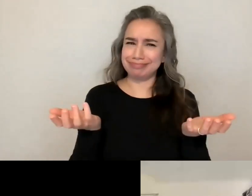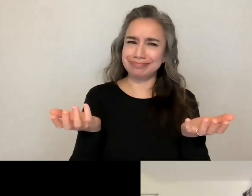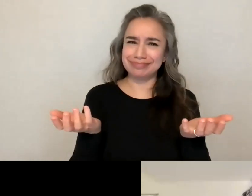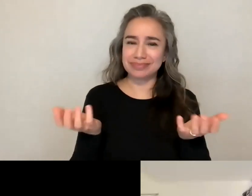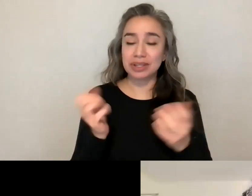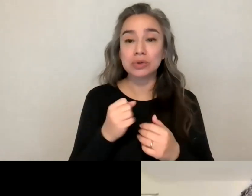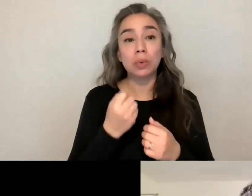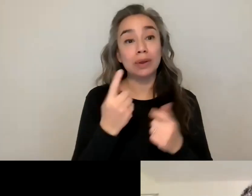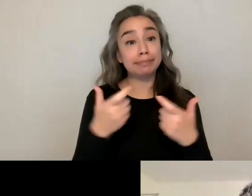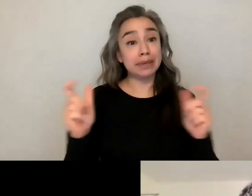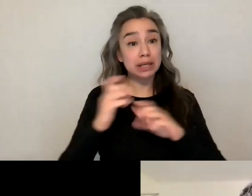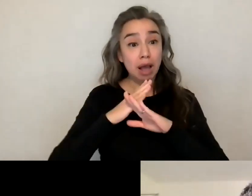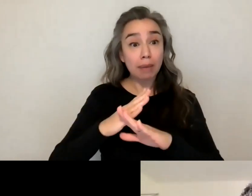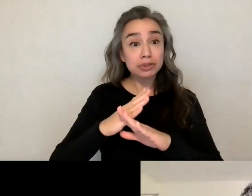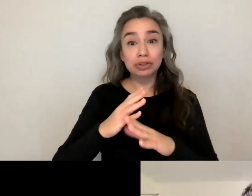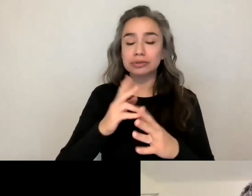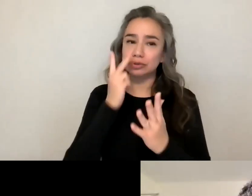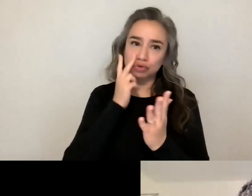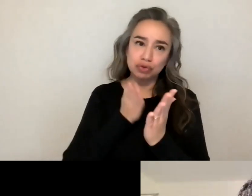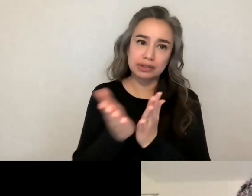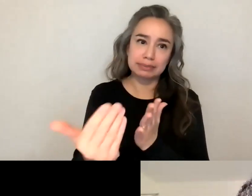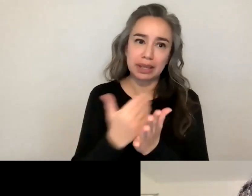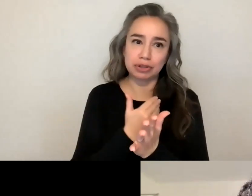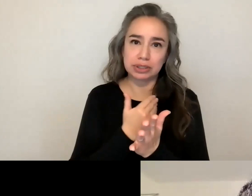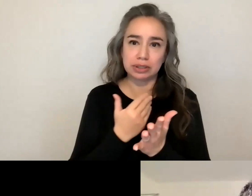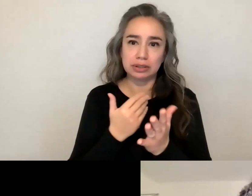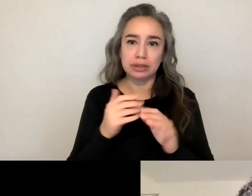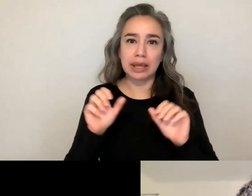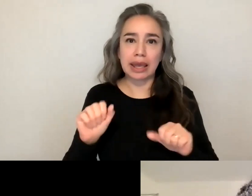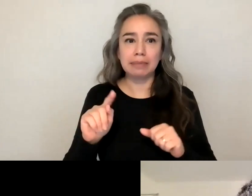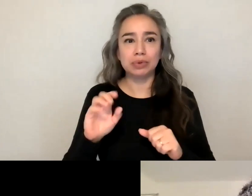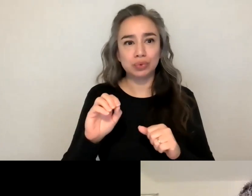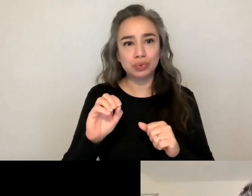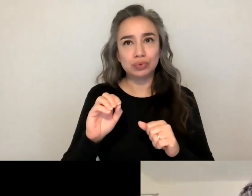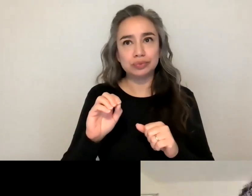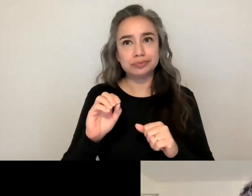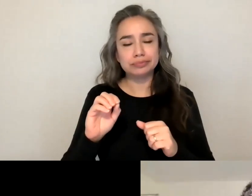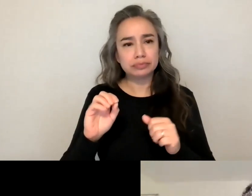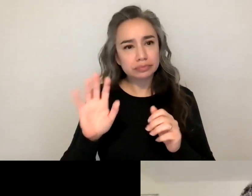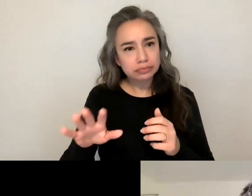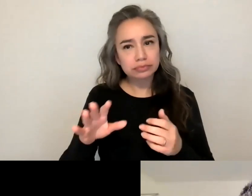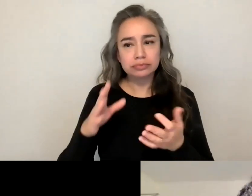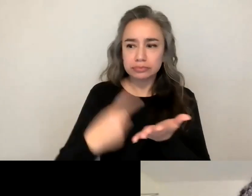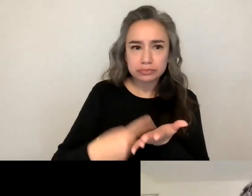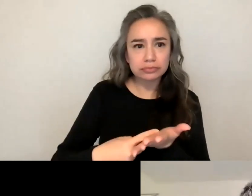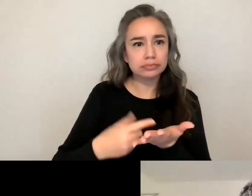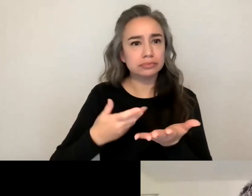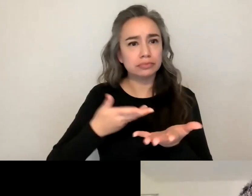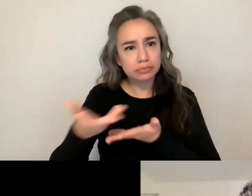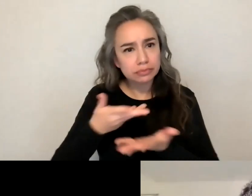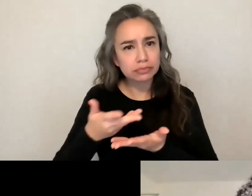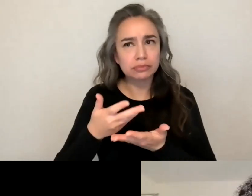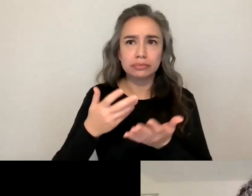obstacles is transparency and being able to talk about how history